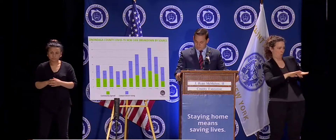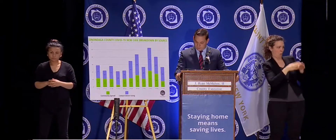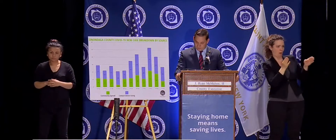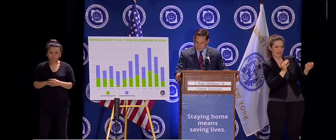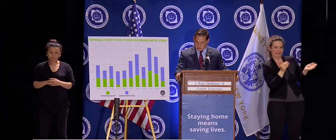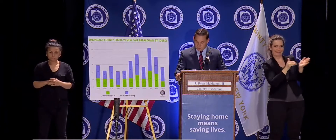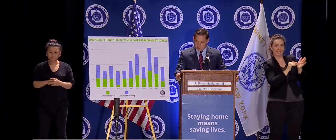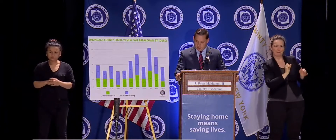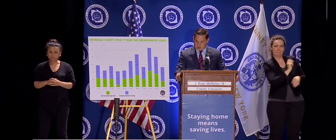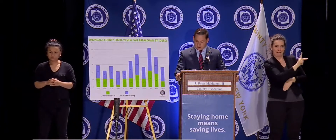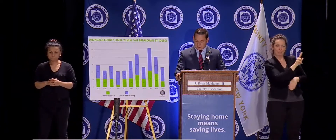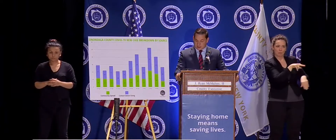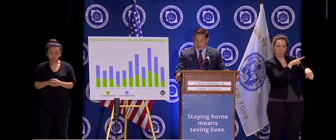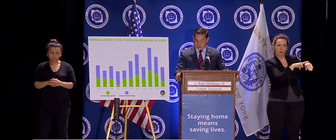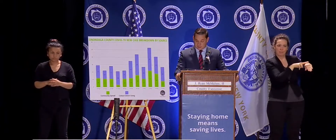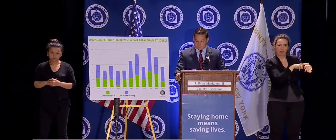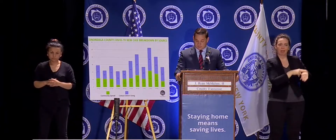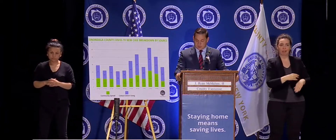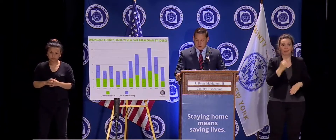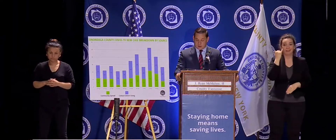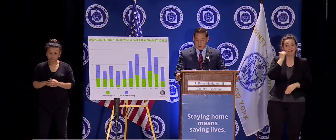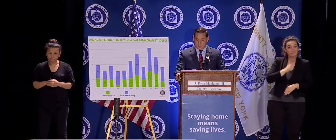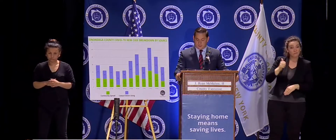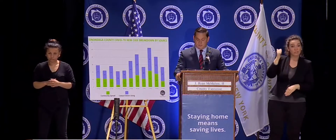regardless. That's a lot of testing.